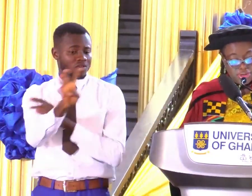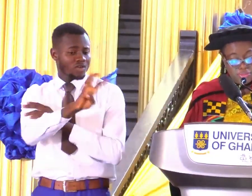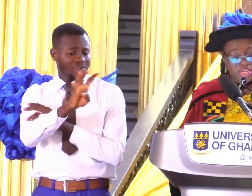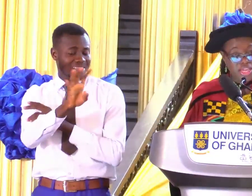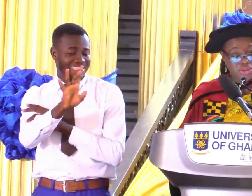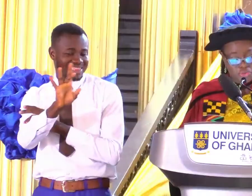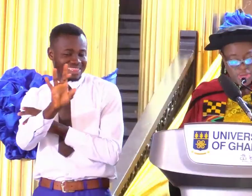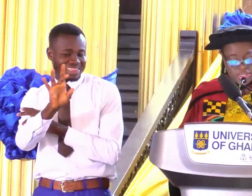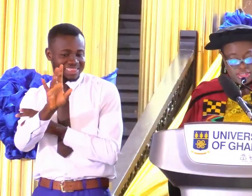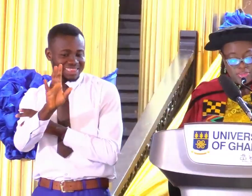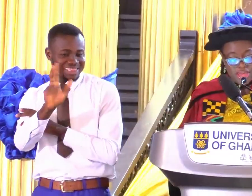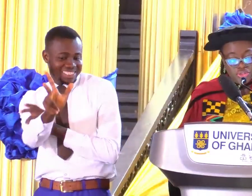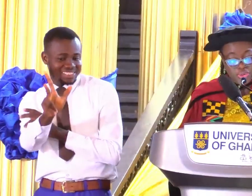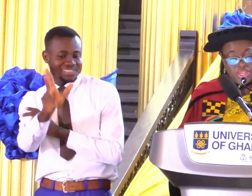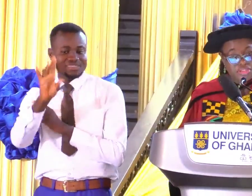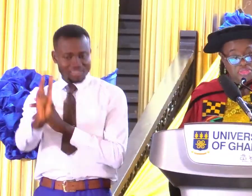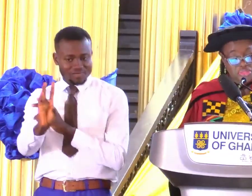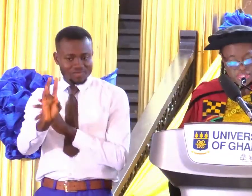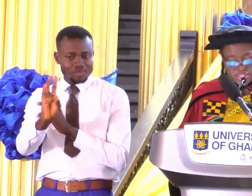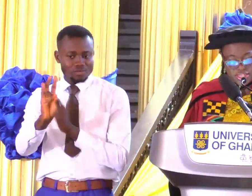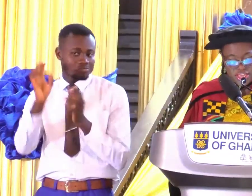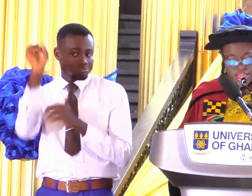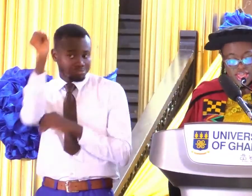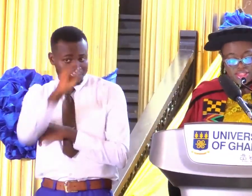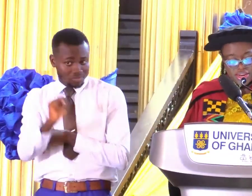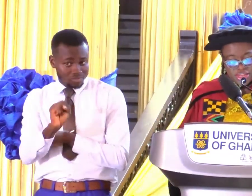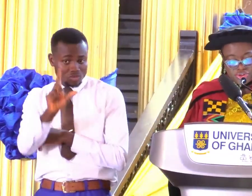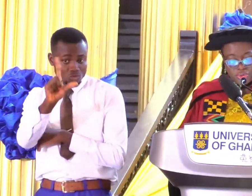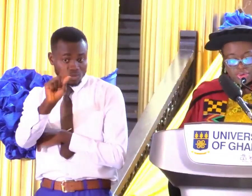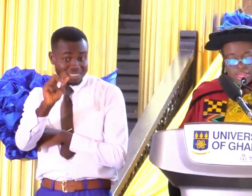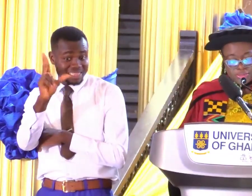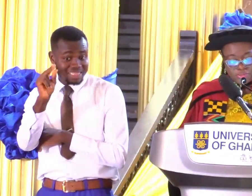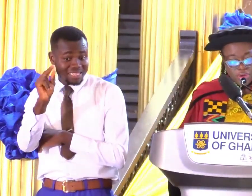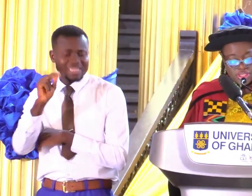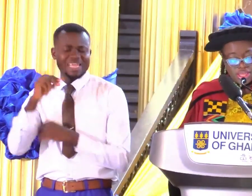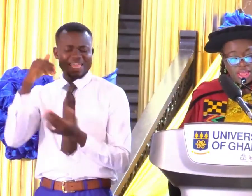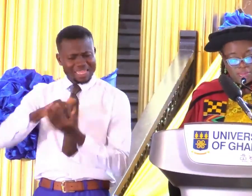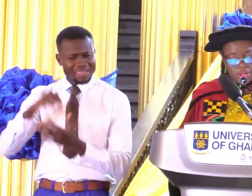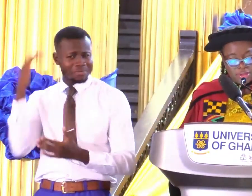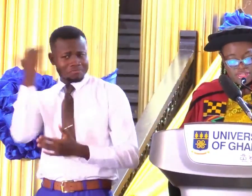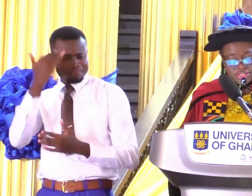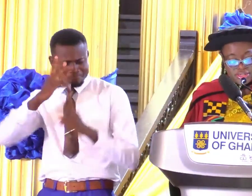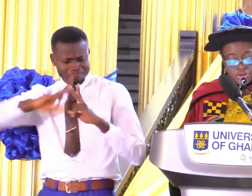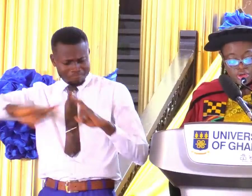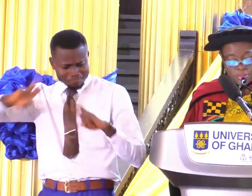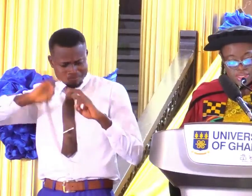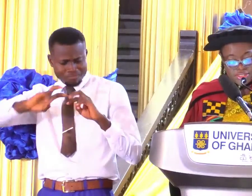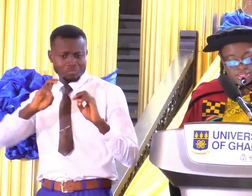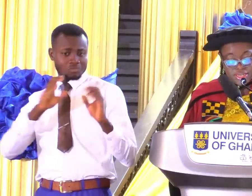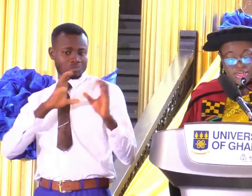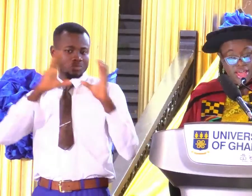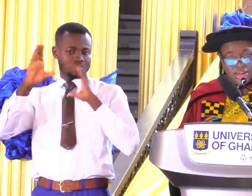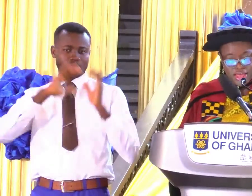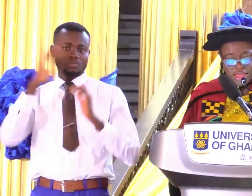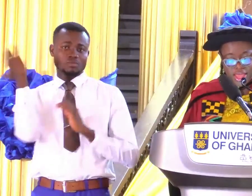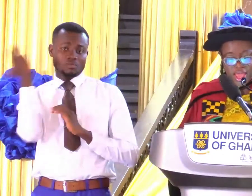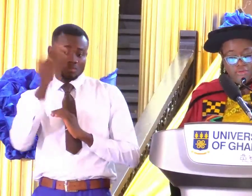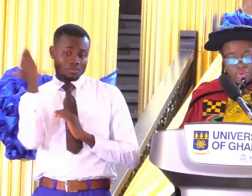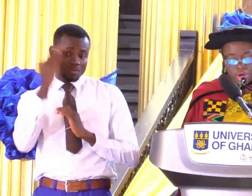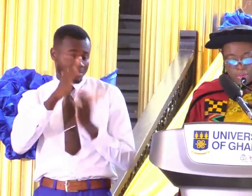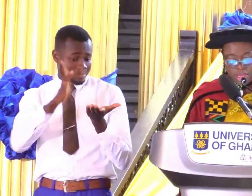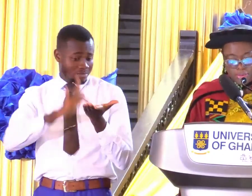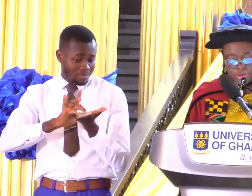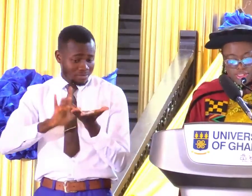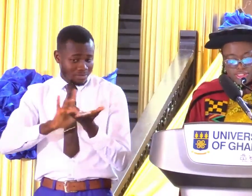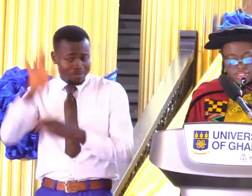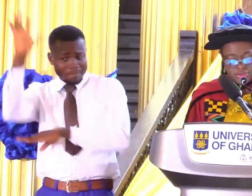437 billion USD by 2030, the lecturer will explore the herbal medicine commerce in Ghana and